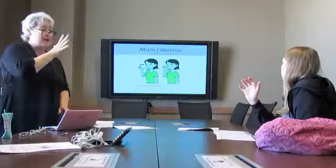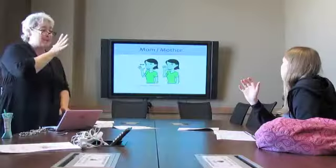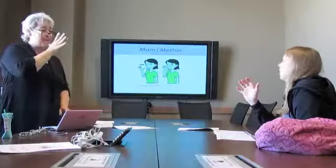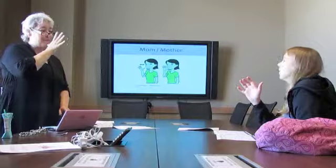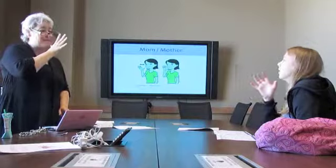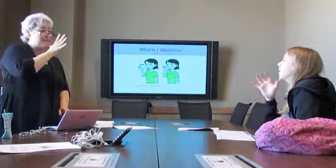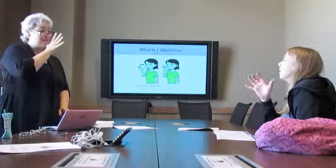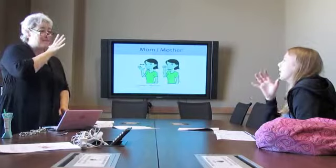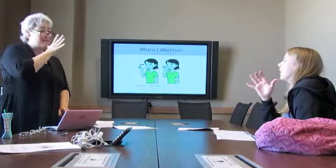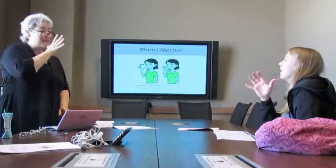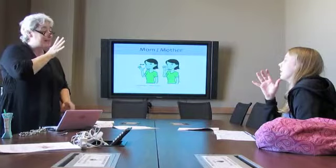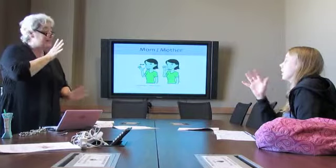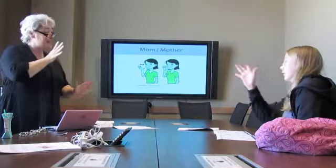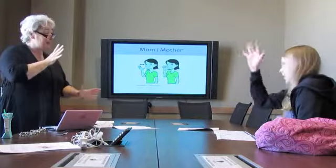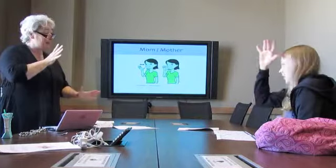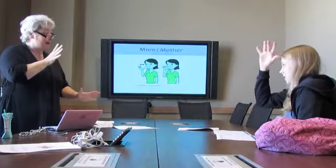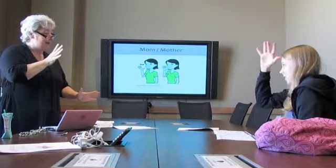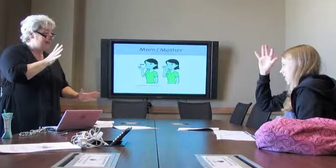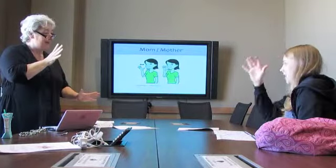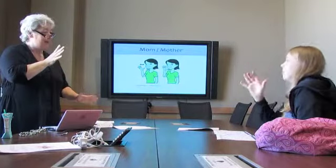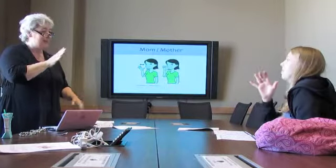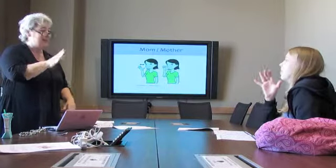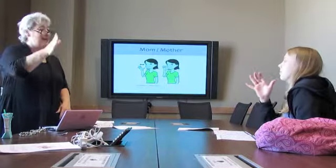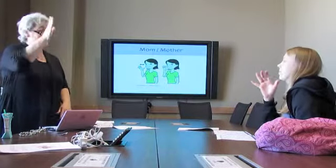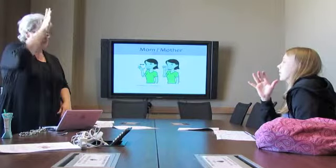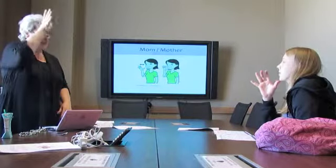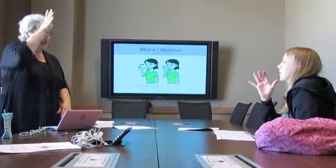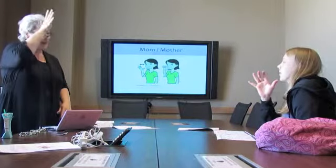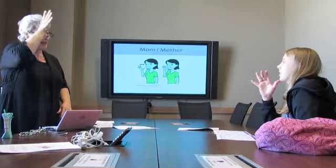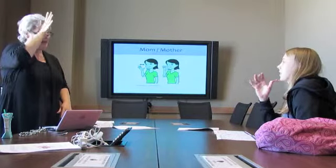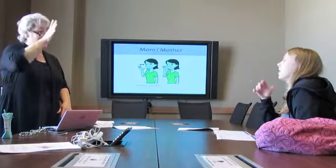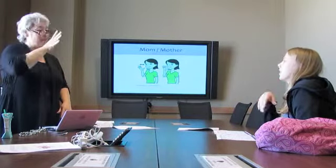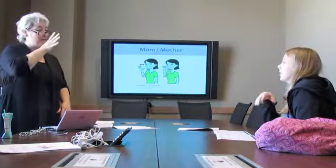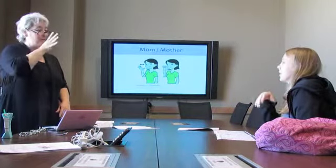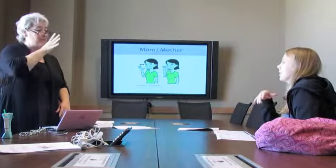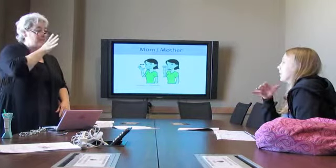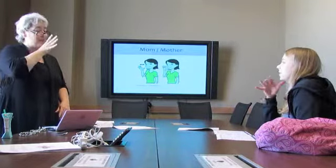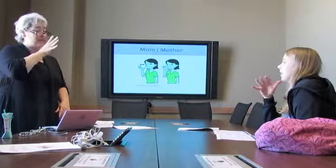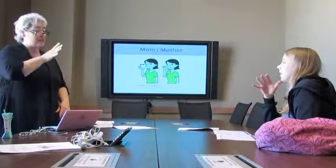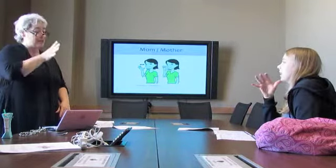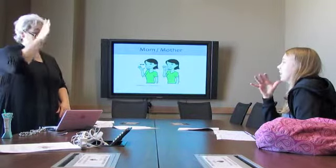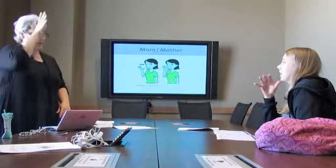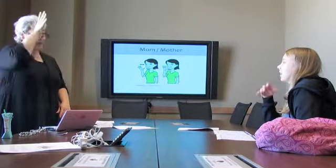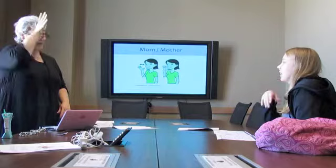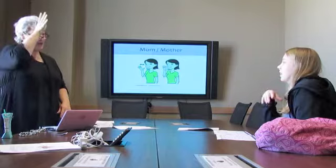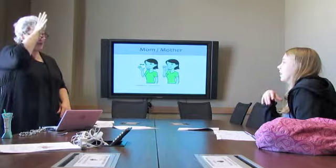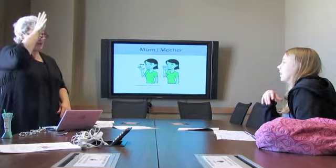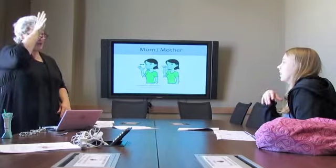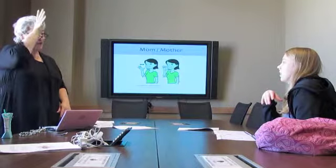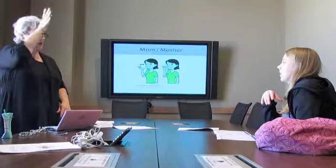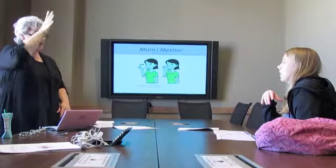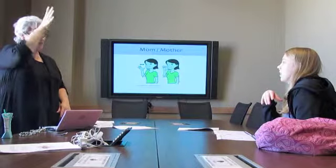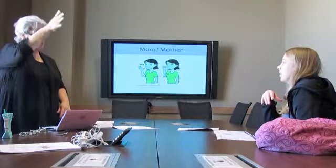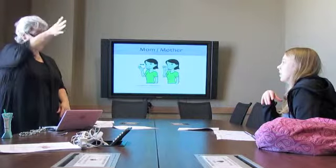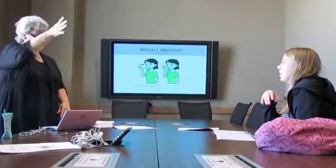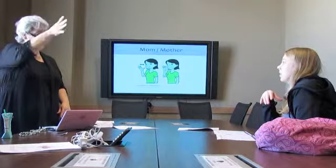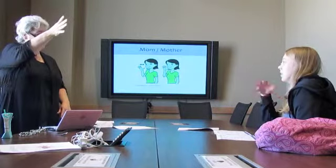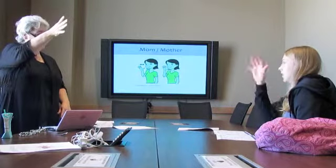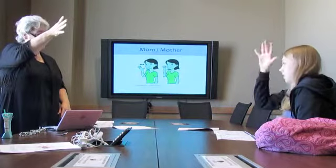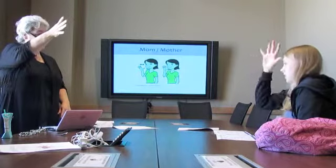Mom. It's the same sign, Dad and Mom. Just like grandfather,